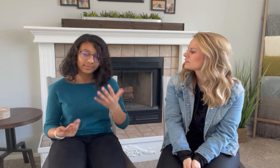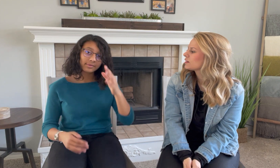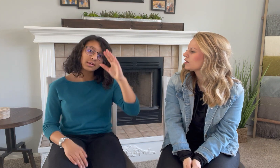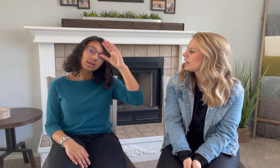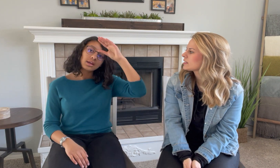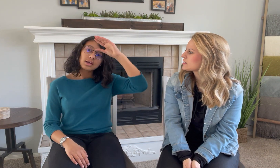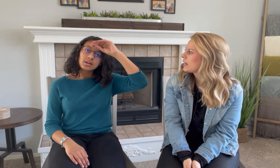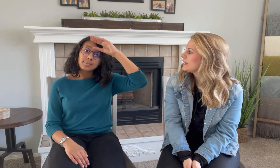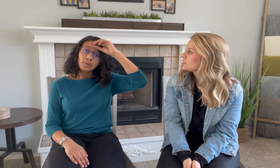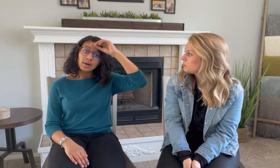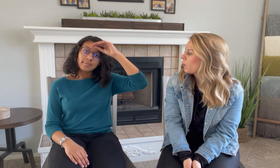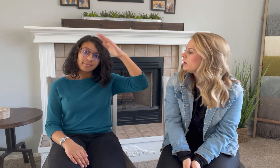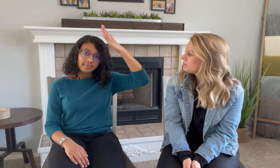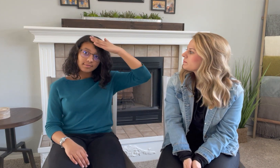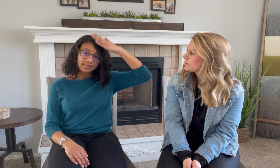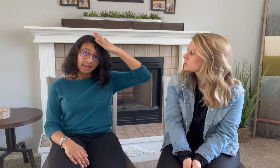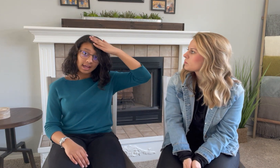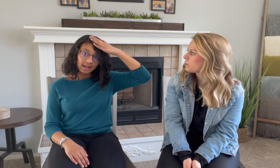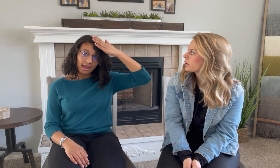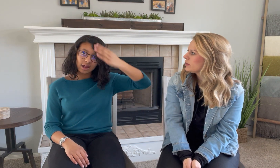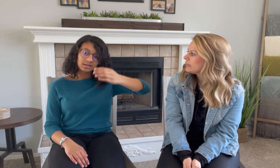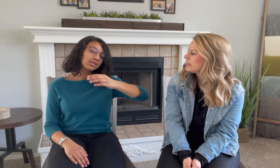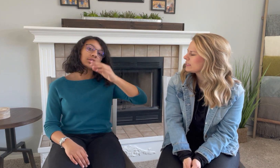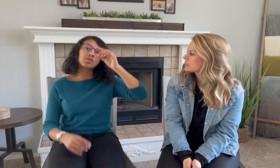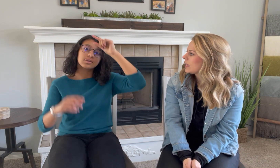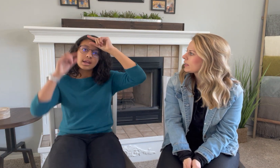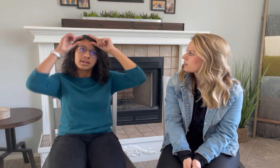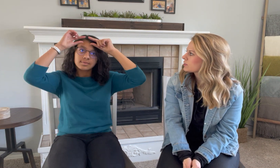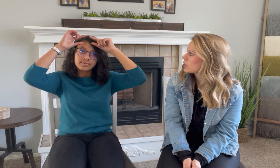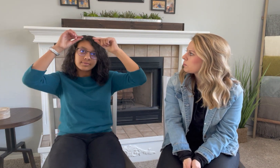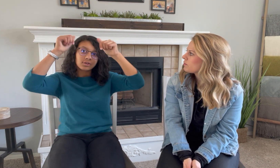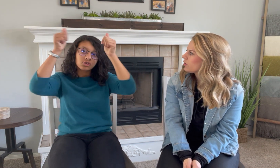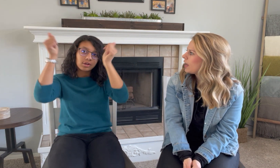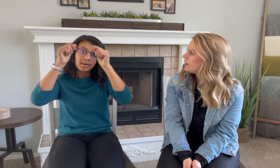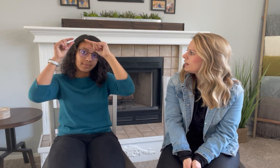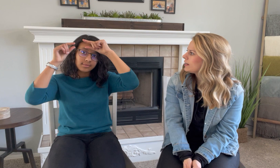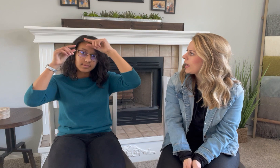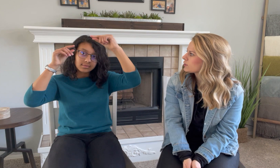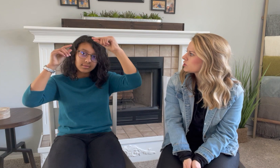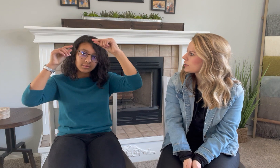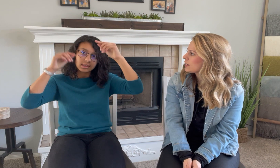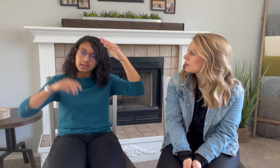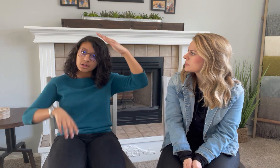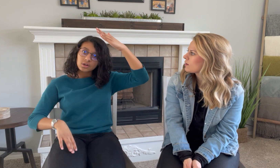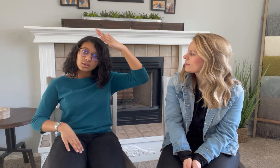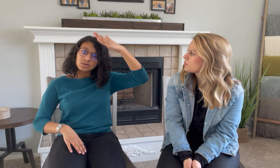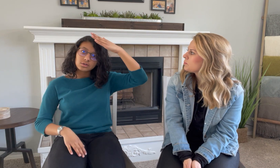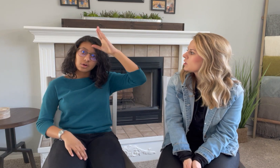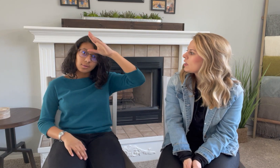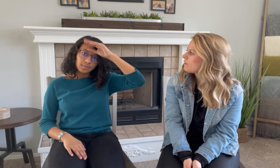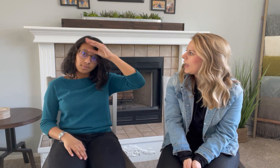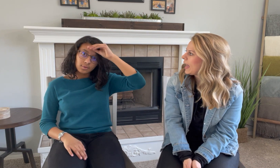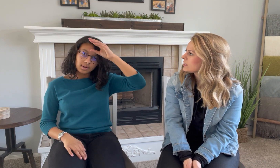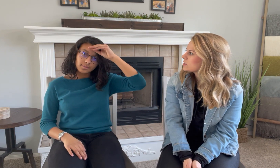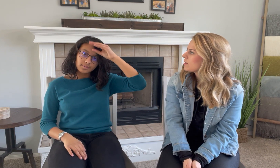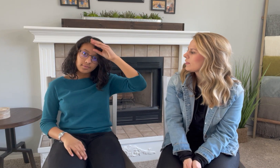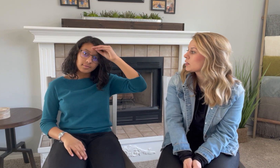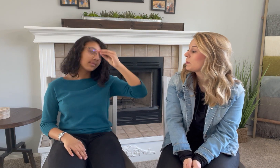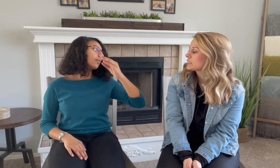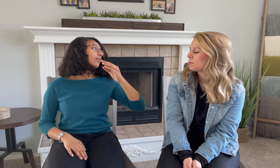Our next sign is boy. So remember, it's like the top of your head, and it actually comes out like the bill of a hat, like a baseball